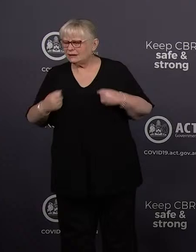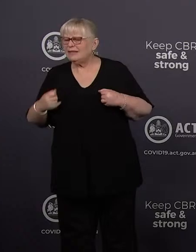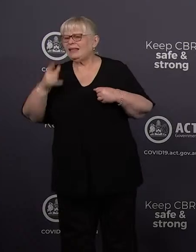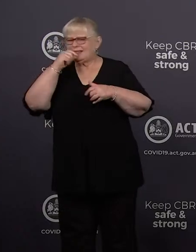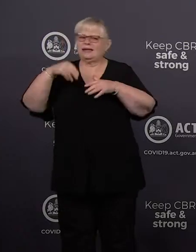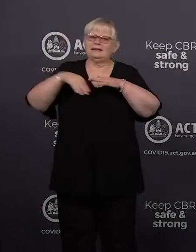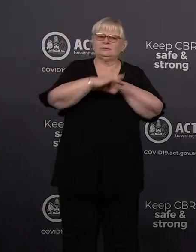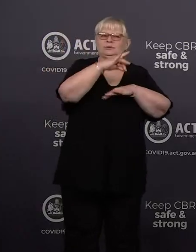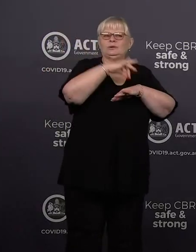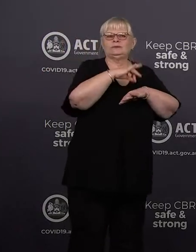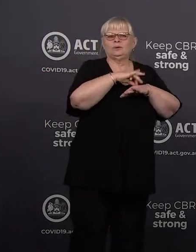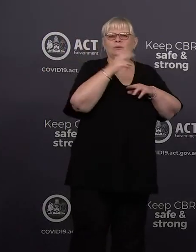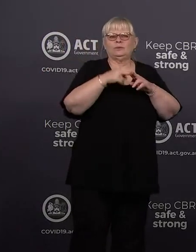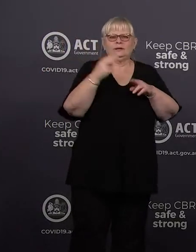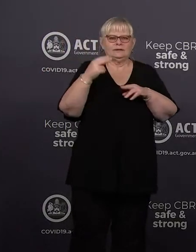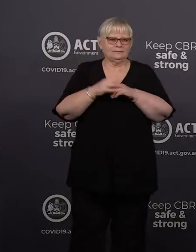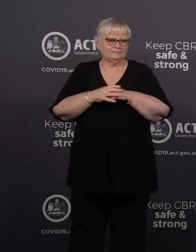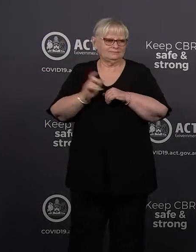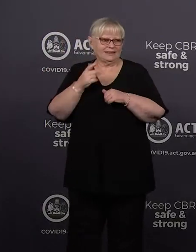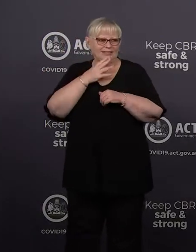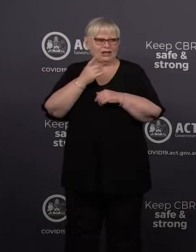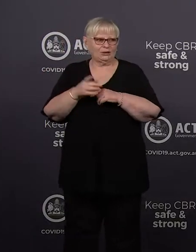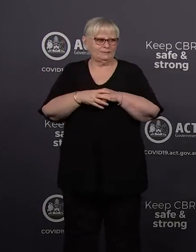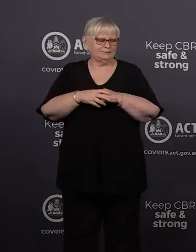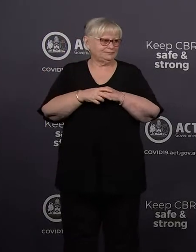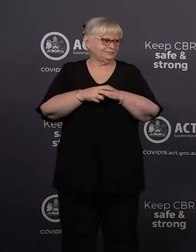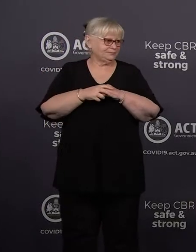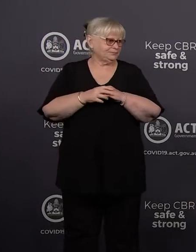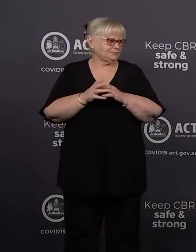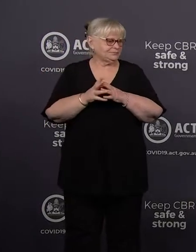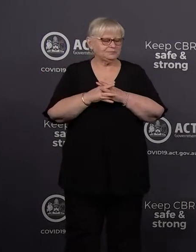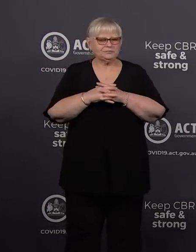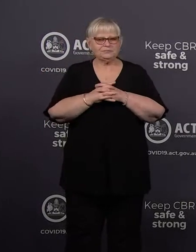in time. Thank you.